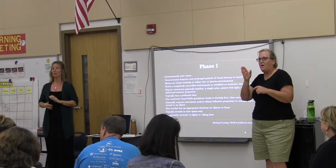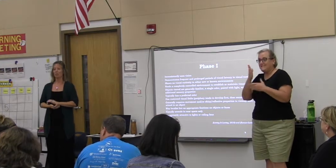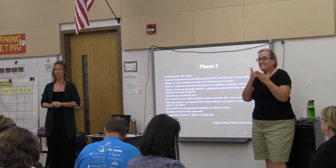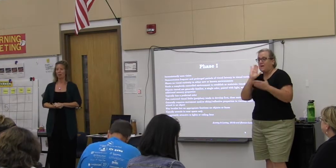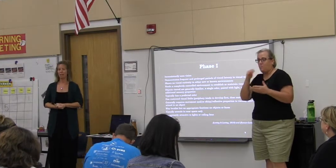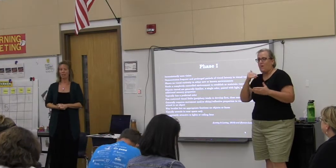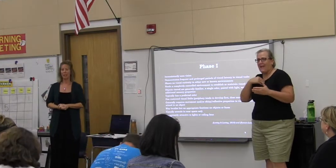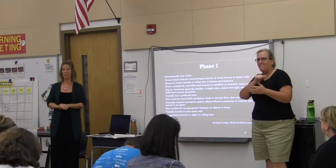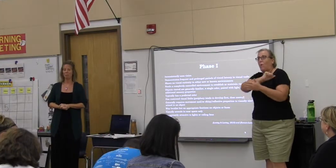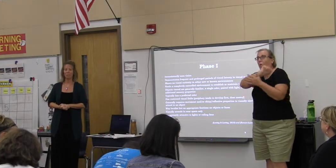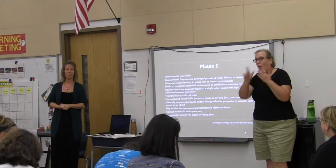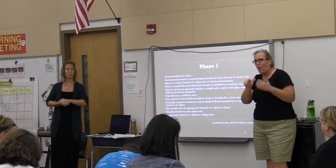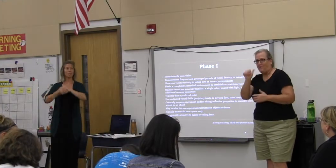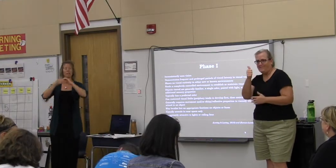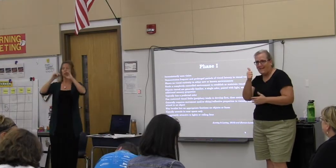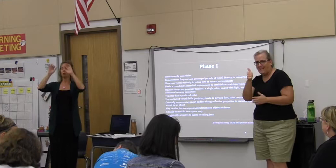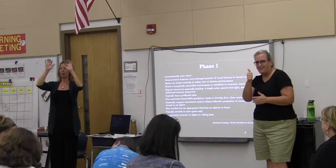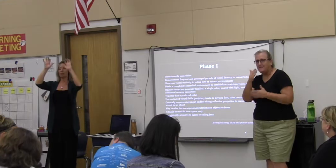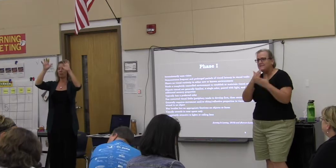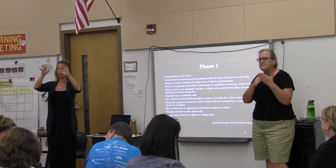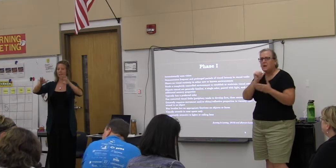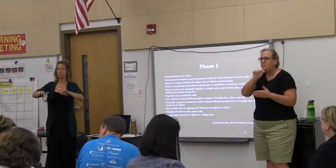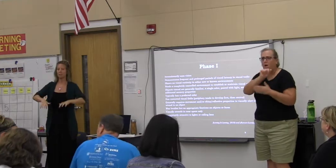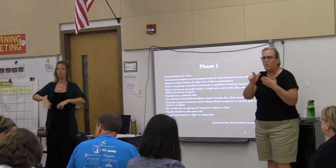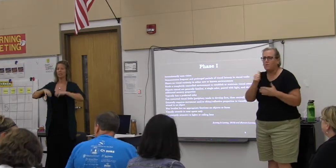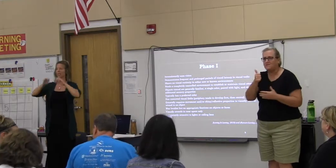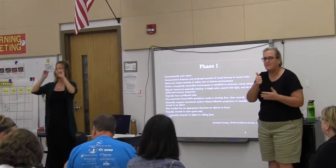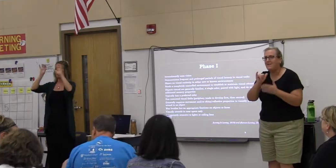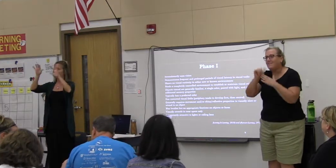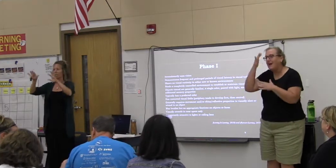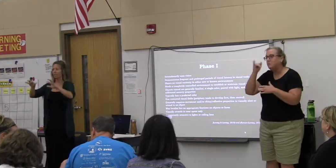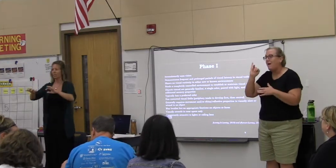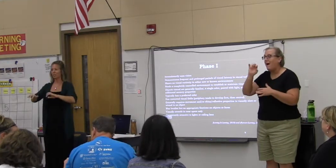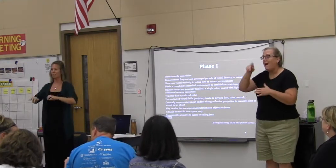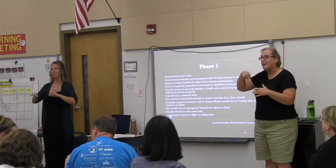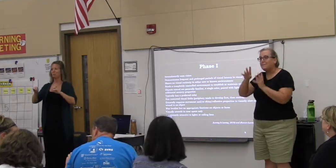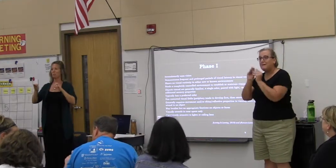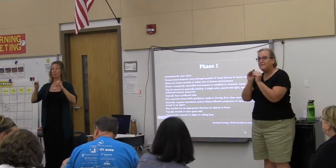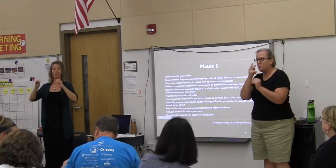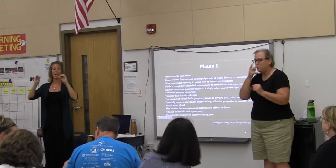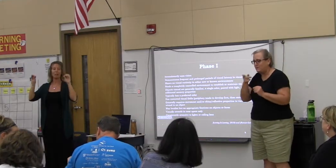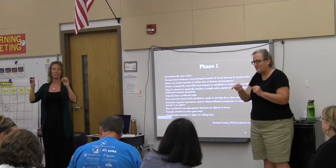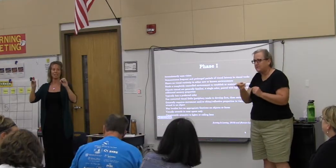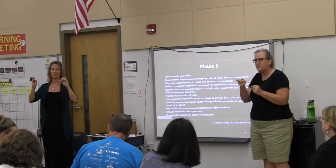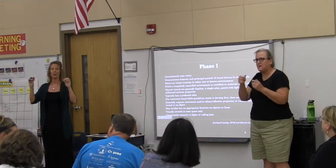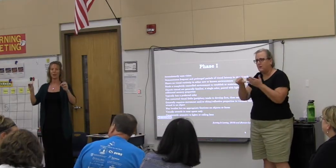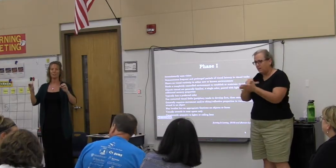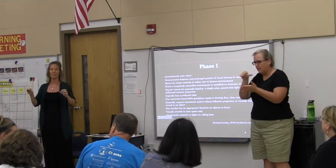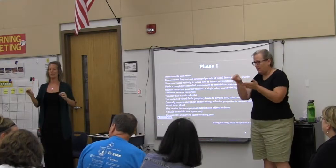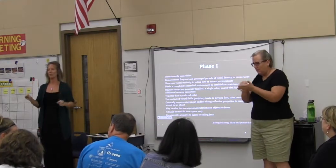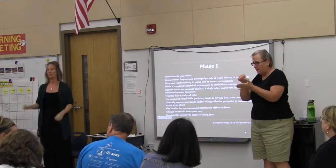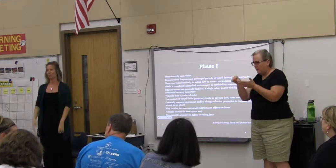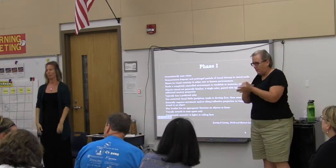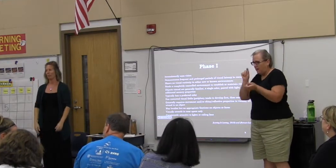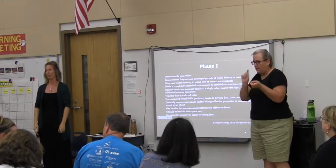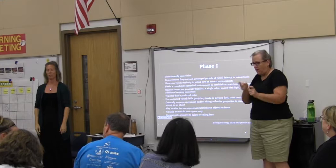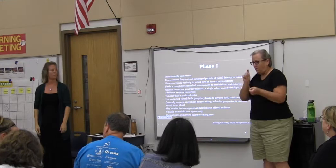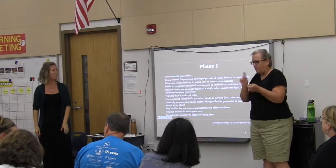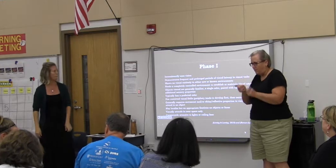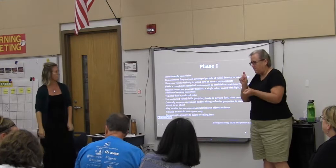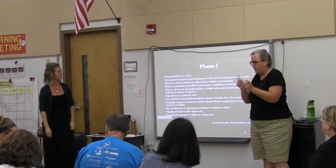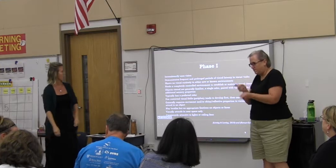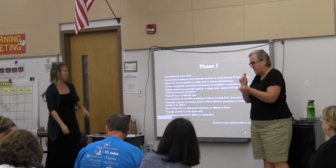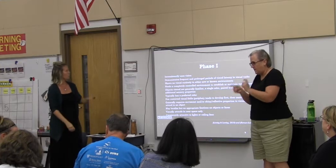those. So this is why during IEP meetings, you guys see pages and pages of accommodations. It's because we're accommodating for all 10 of those different